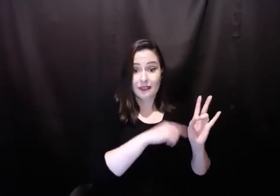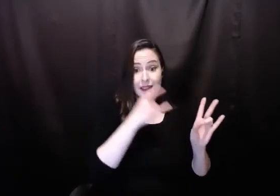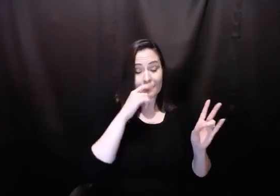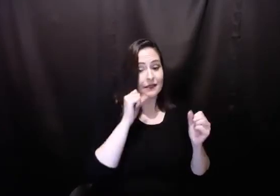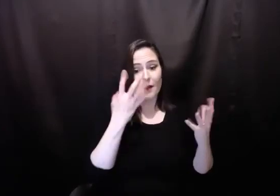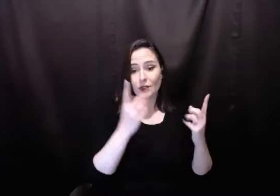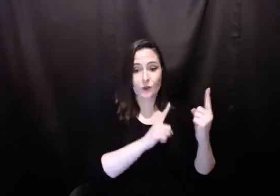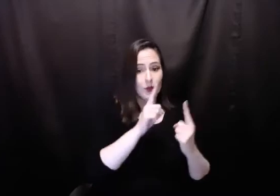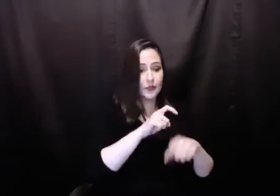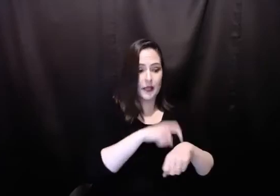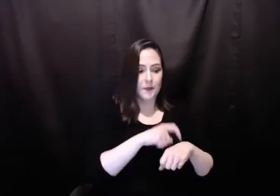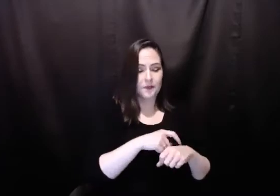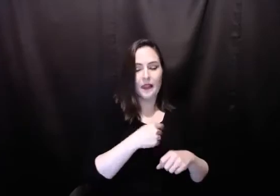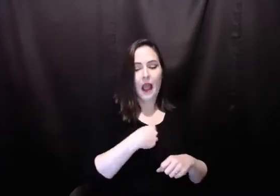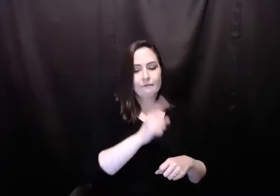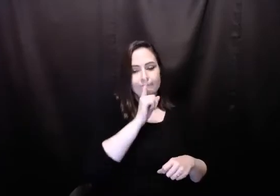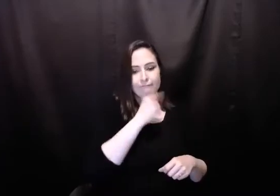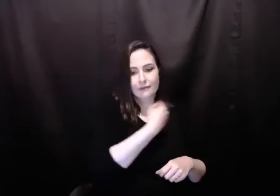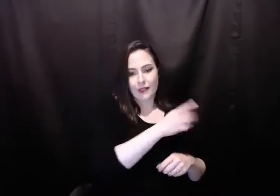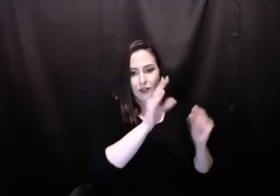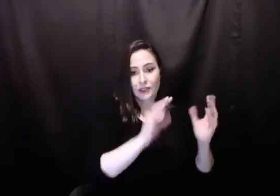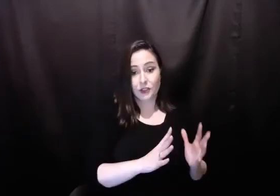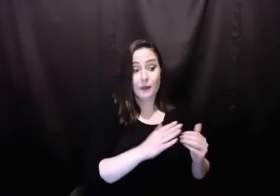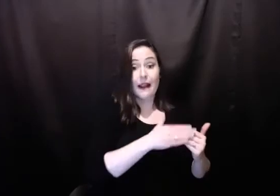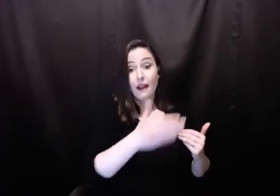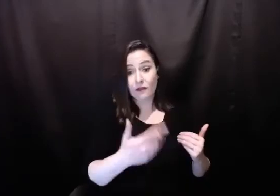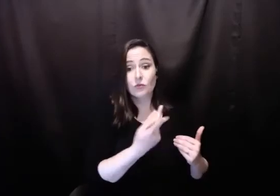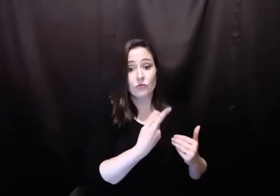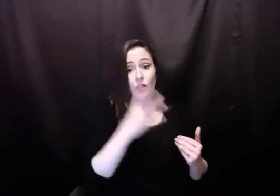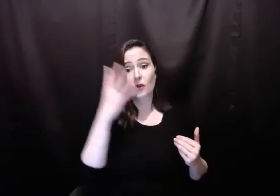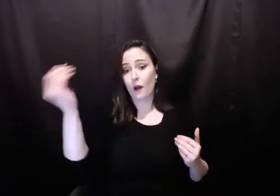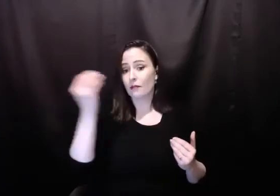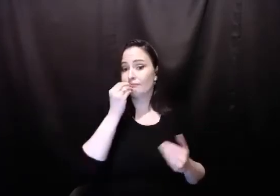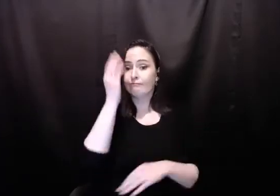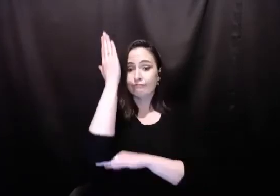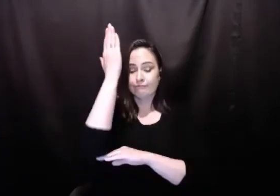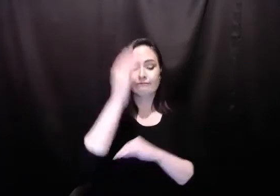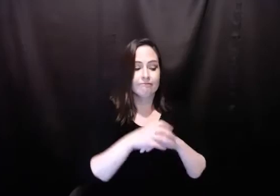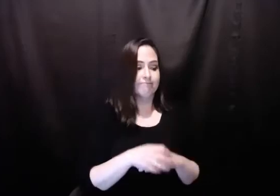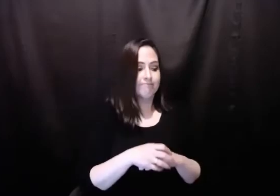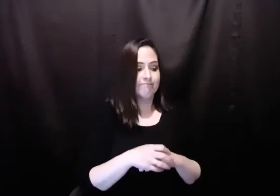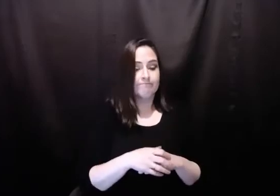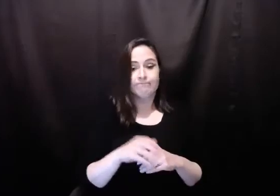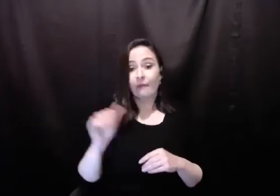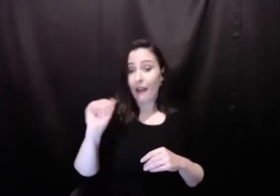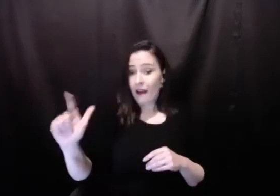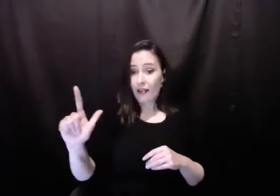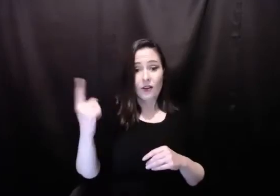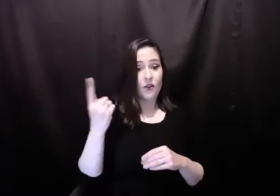always taught. You accept what you cannot change and change the things that you can. I wasn't going to spend a day lecturing